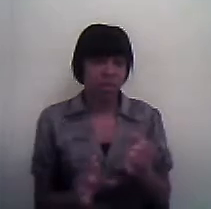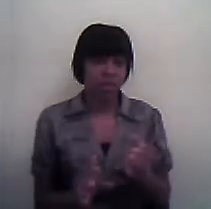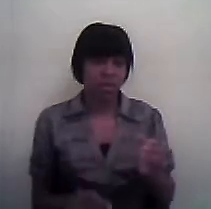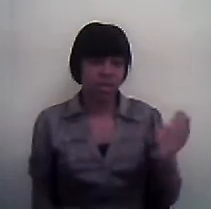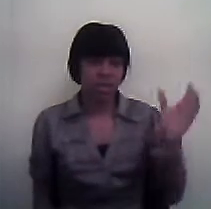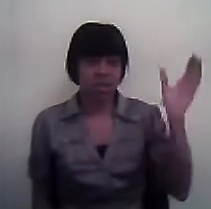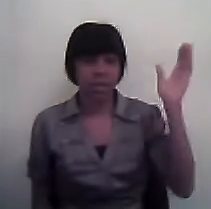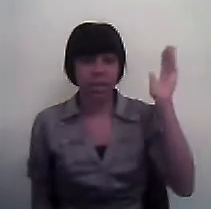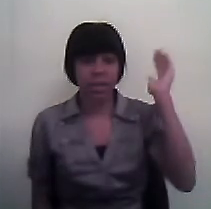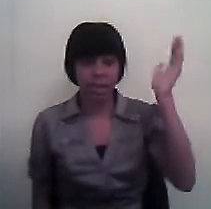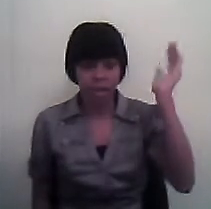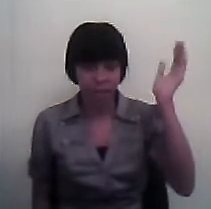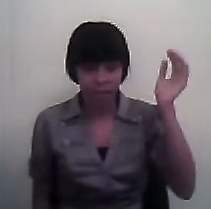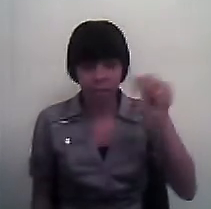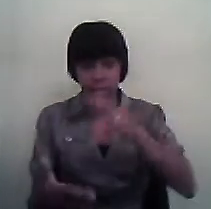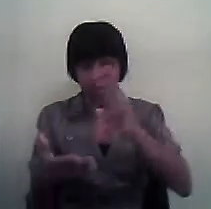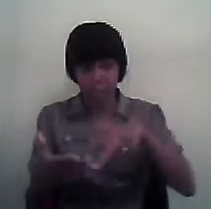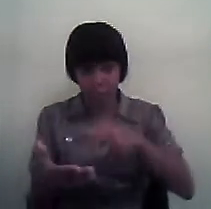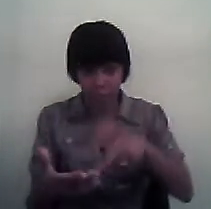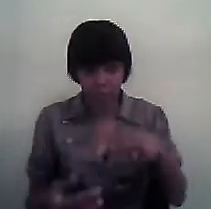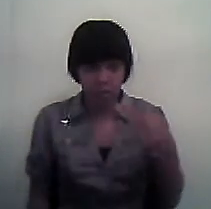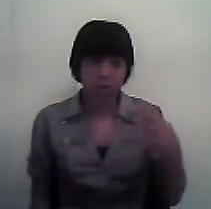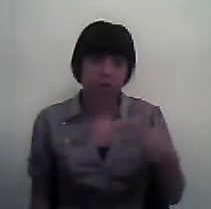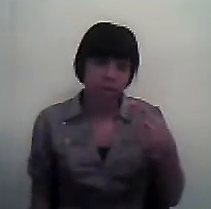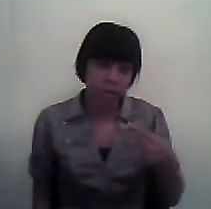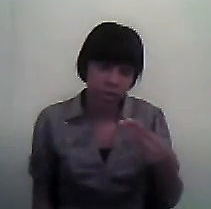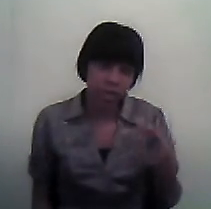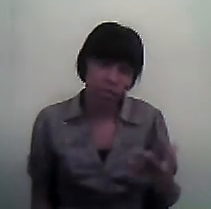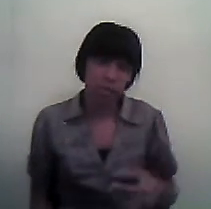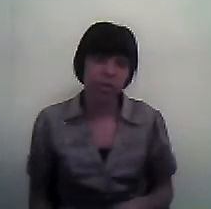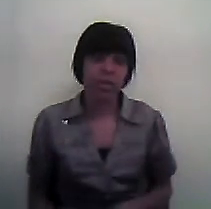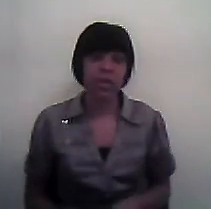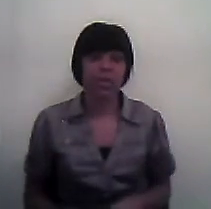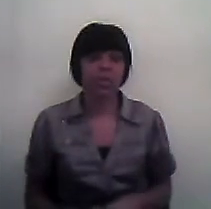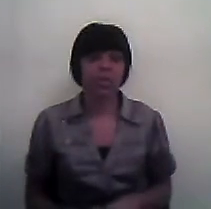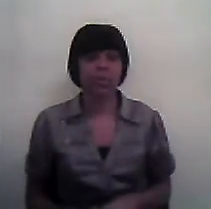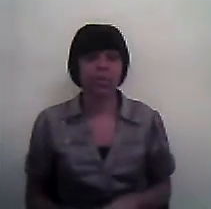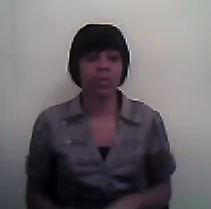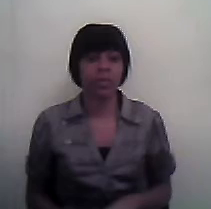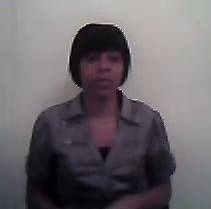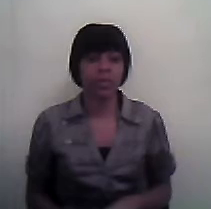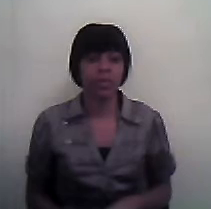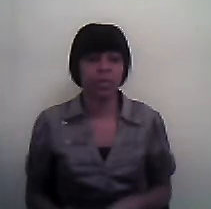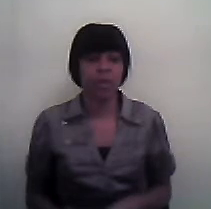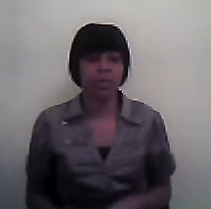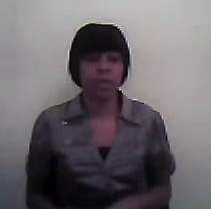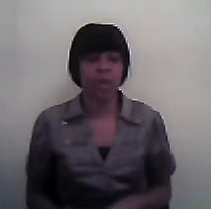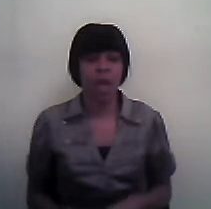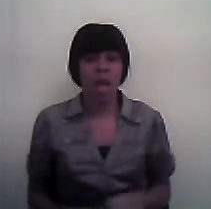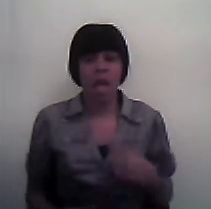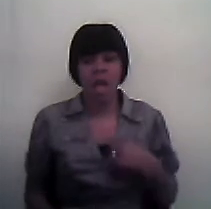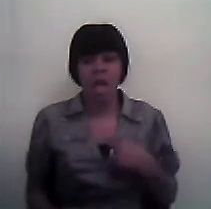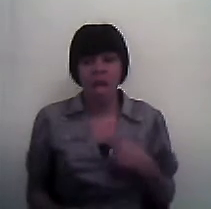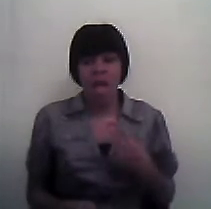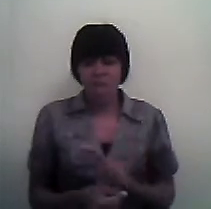course syllabus into those sections with equal amount of time devoted to each one, say 3 weeks for each section. And then I have a